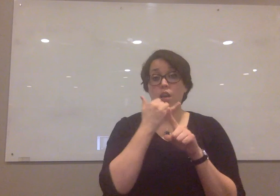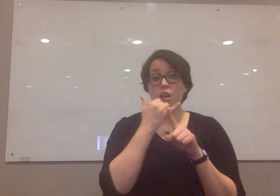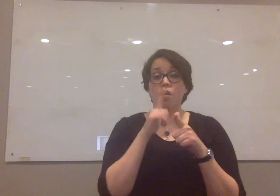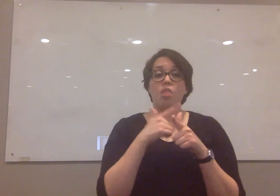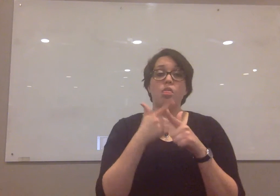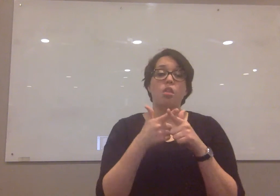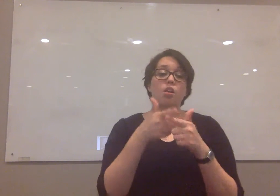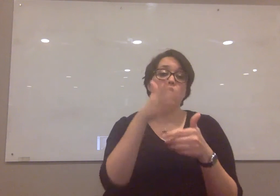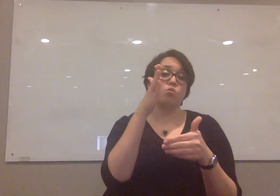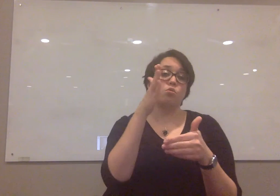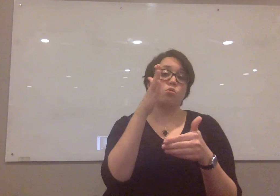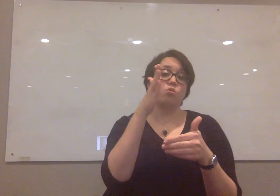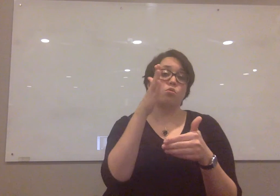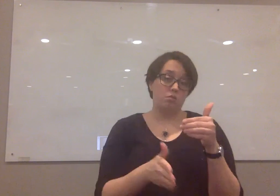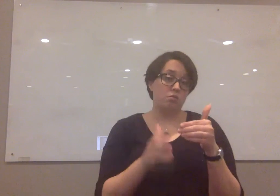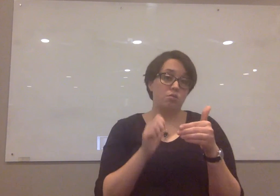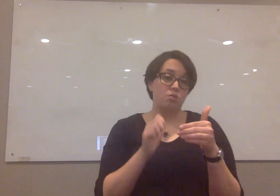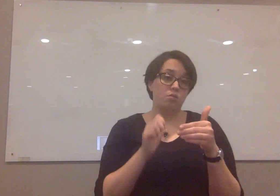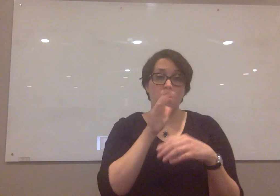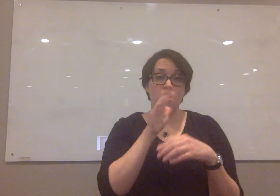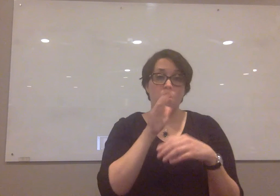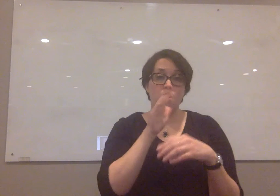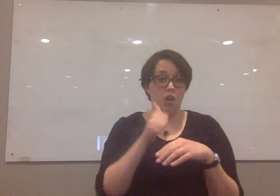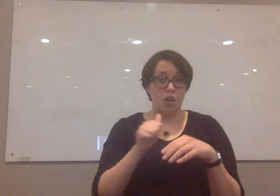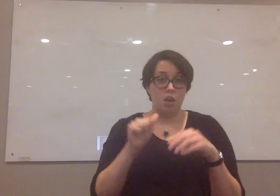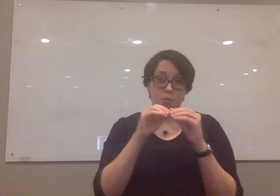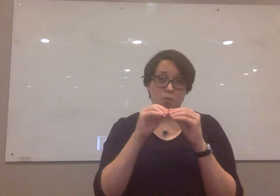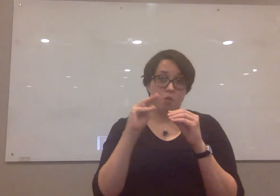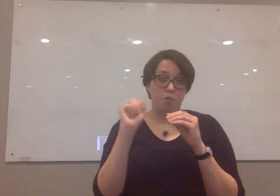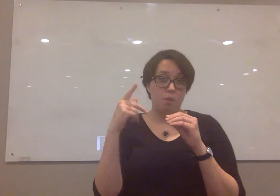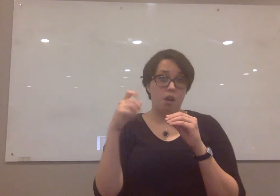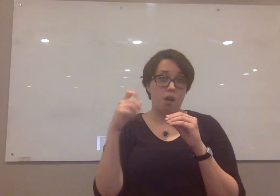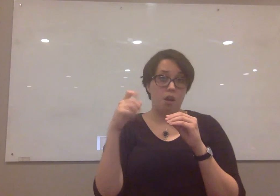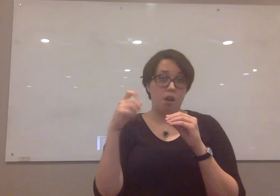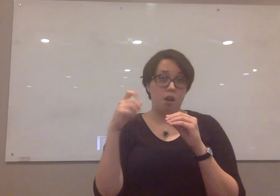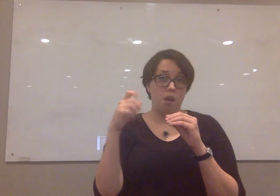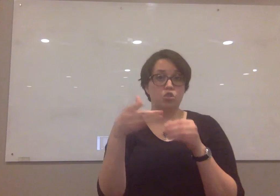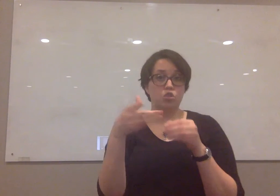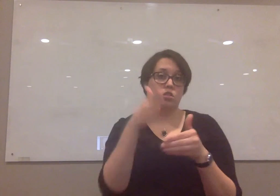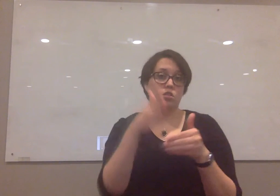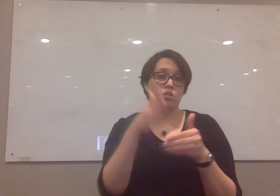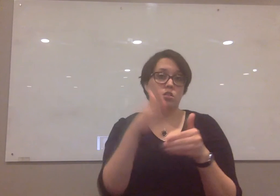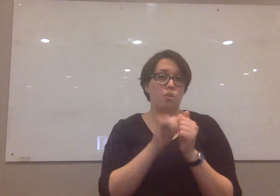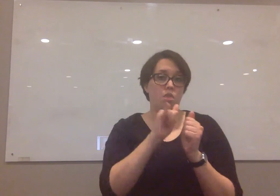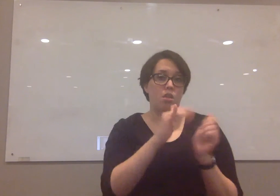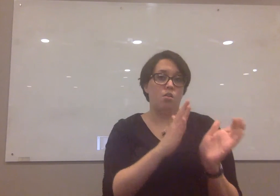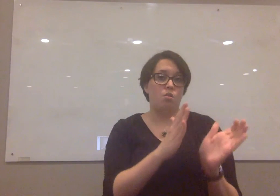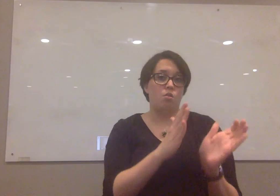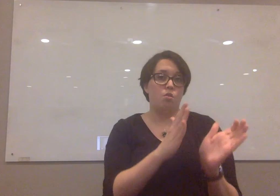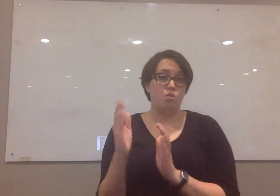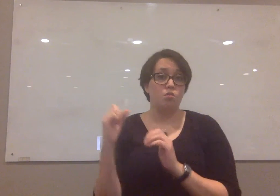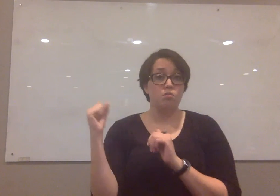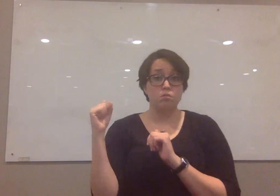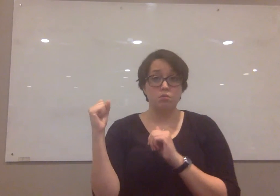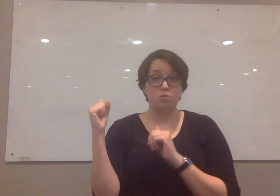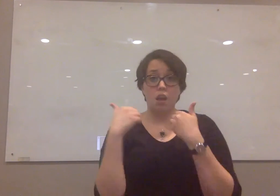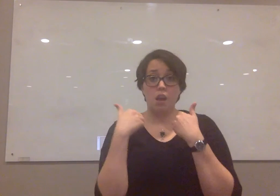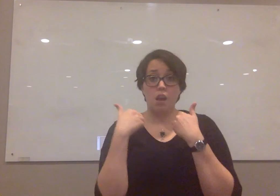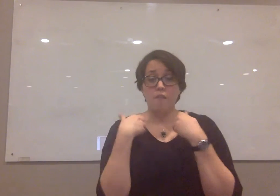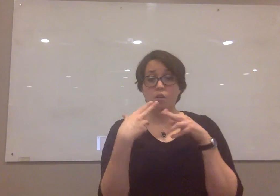more maps. You're out of your sequence. There actually is reduce until now in enum. I just